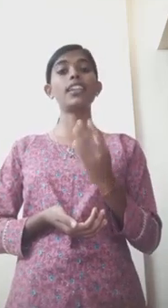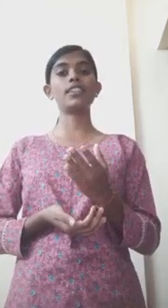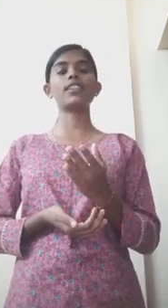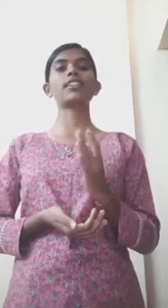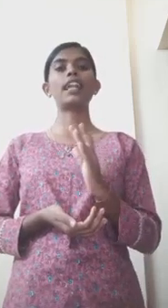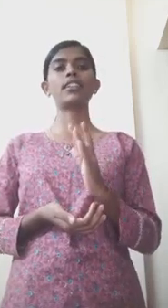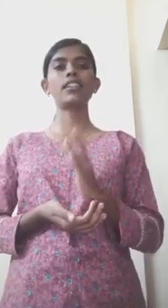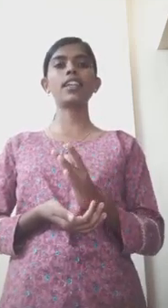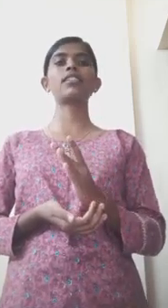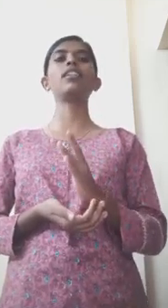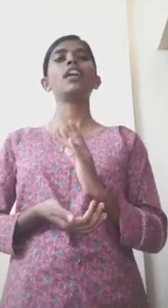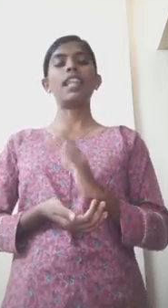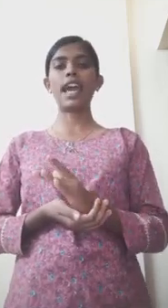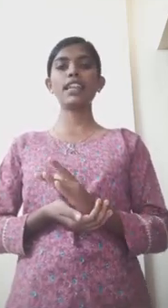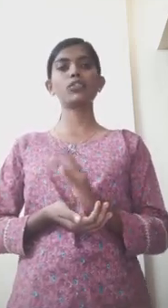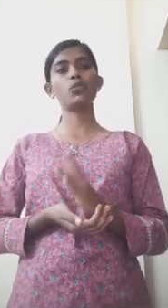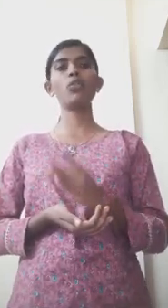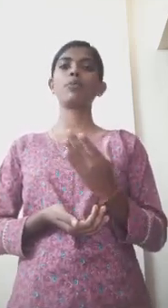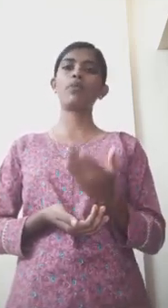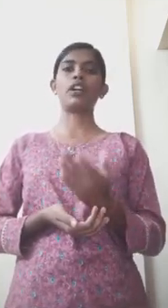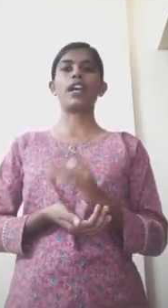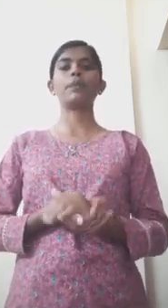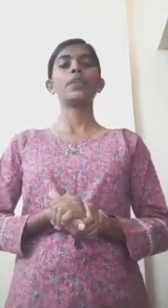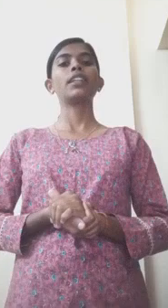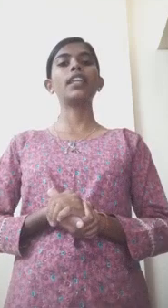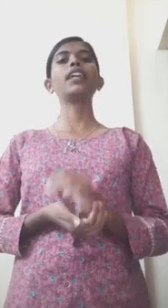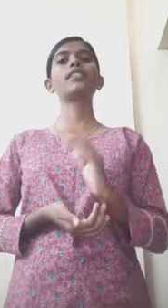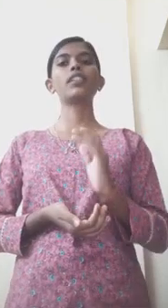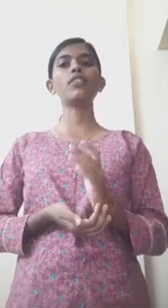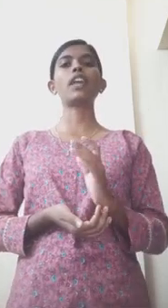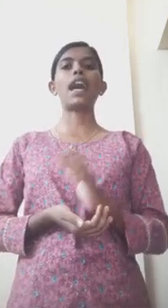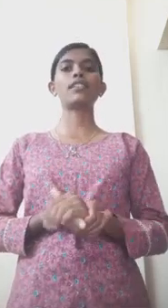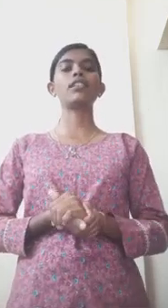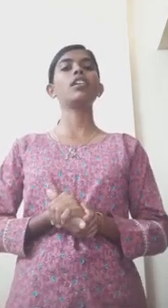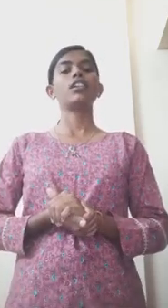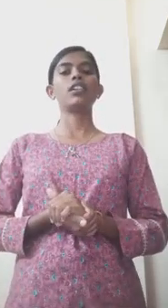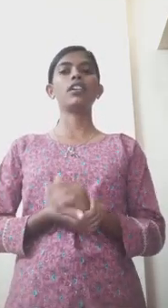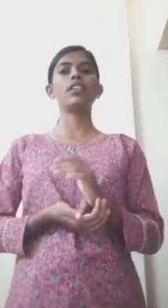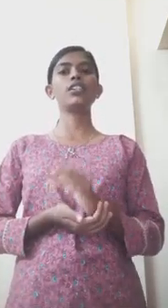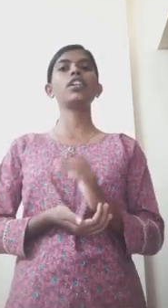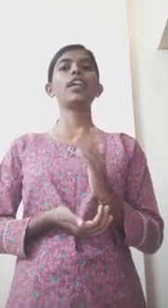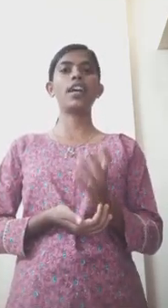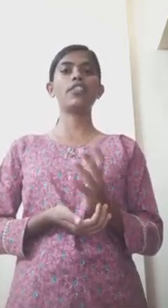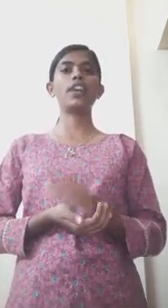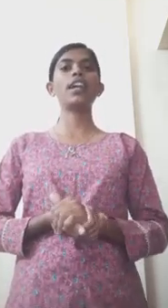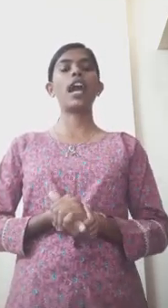cartilage rings that connects the larynx to bronchi. Then it serves as a rigid airway and